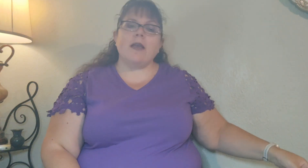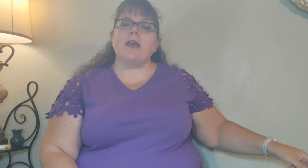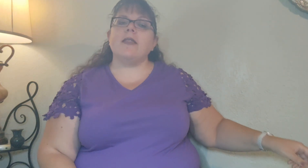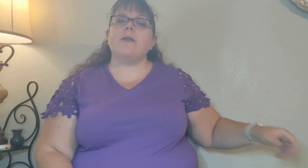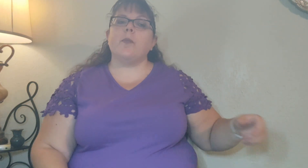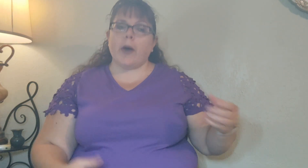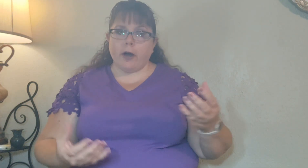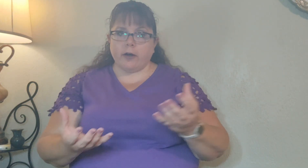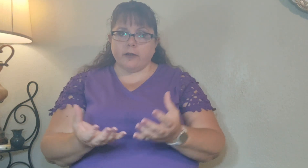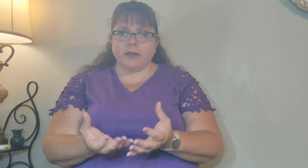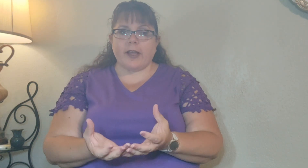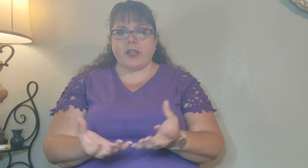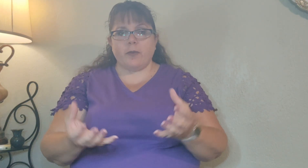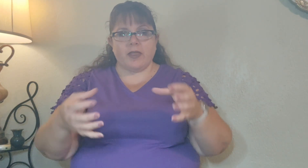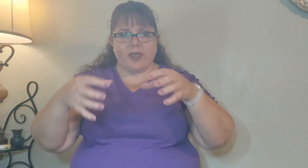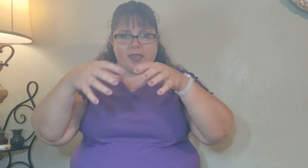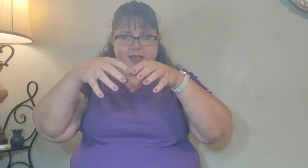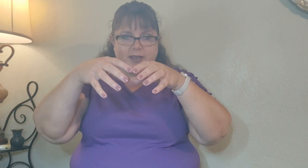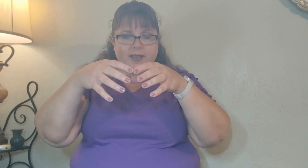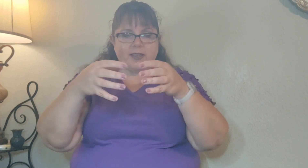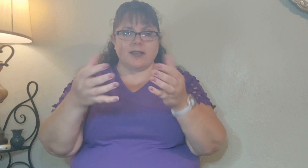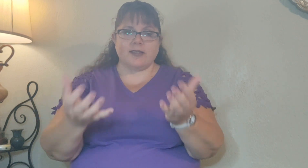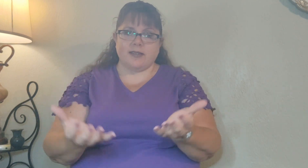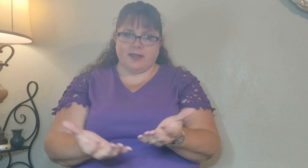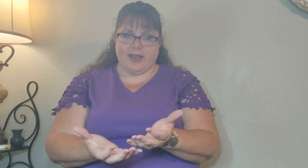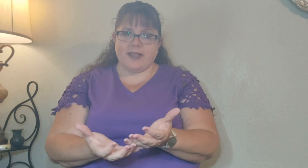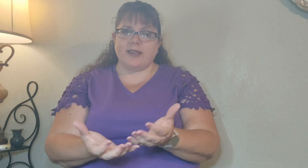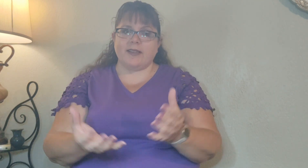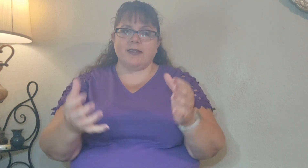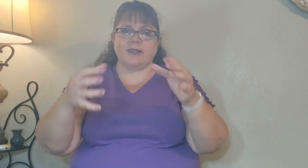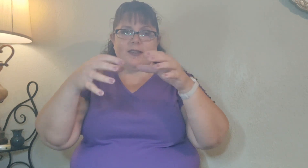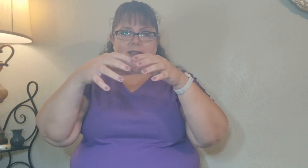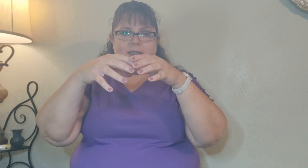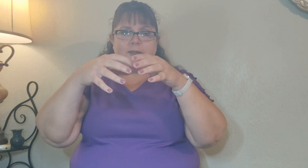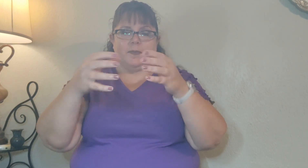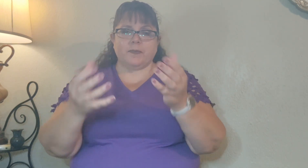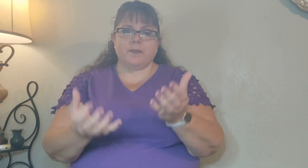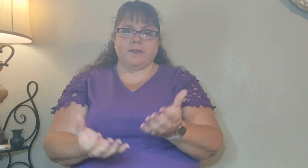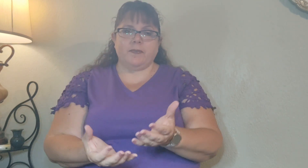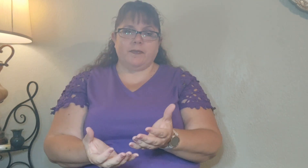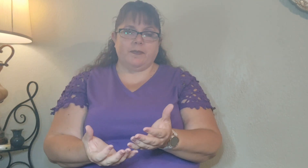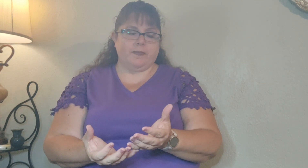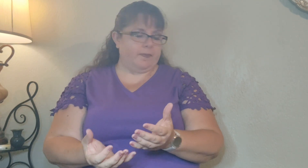And then ball, like you would think, is like this.